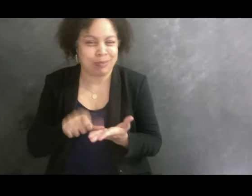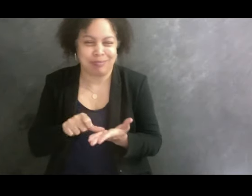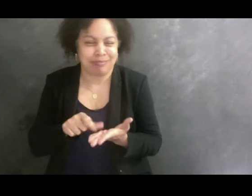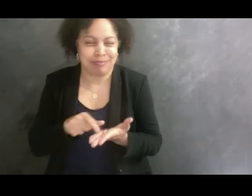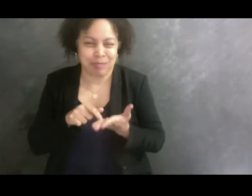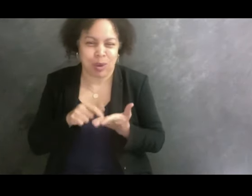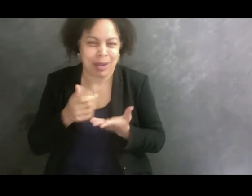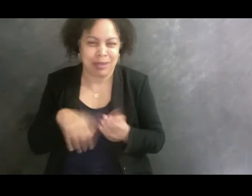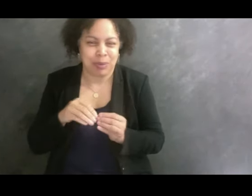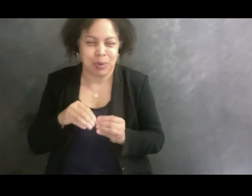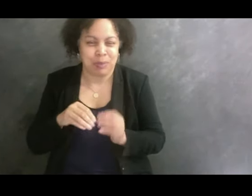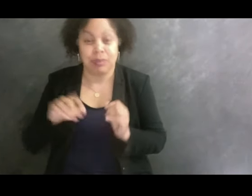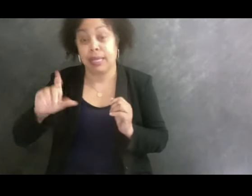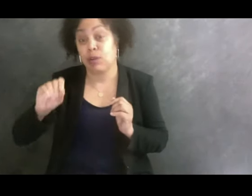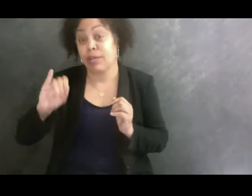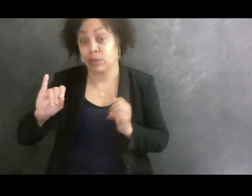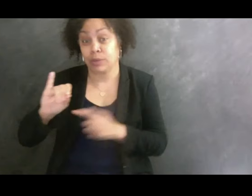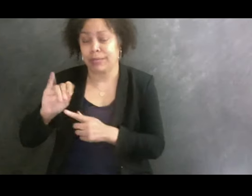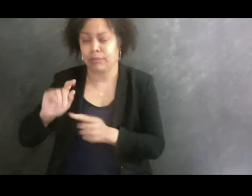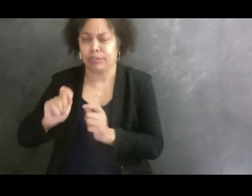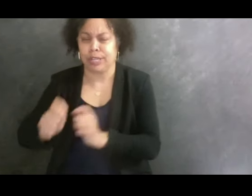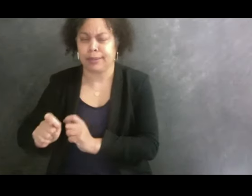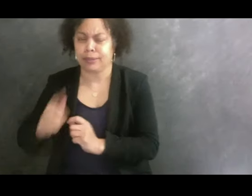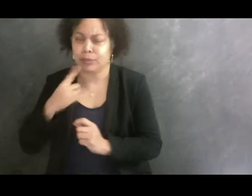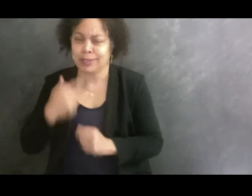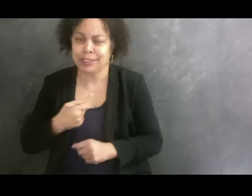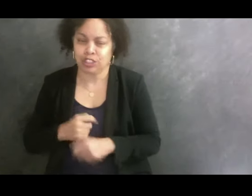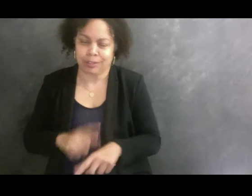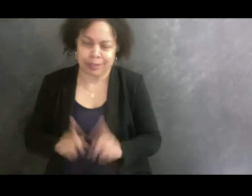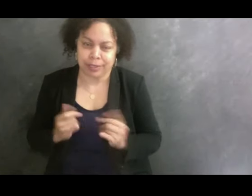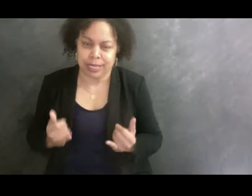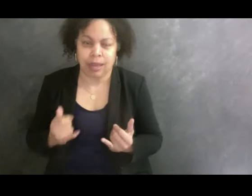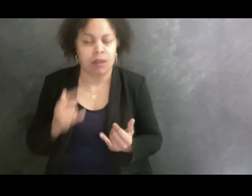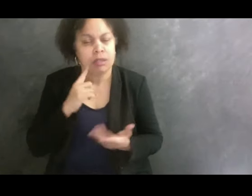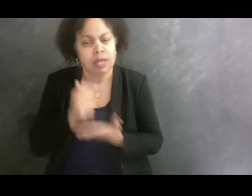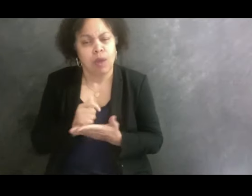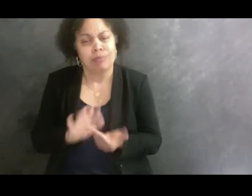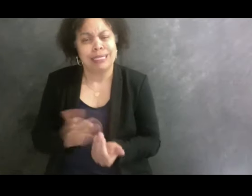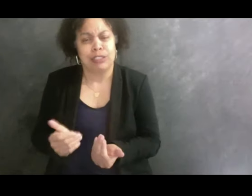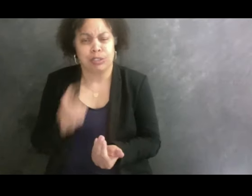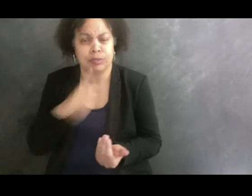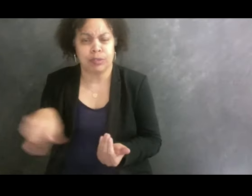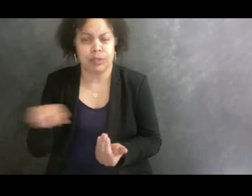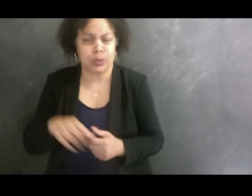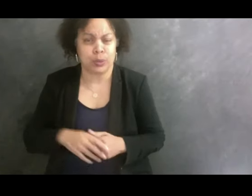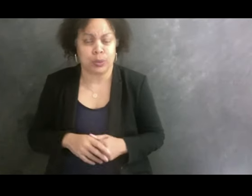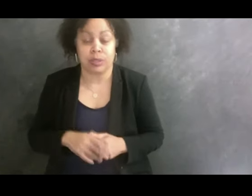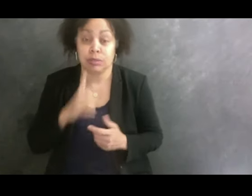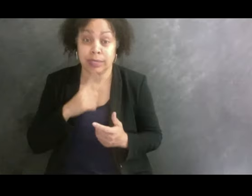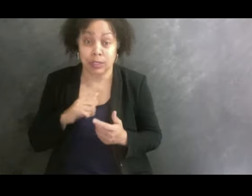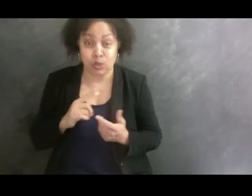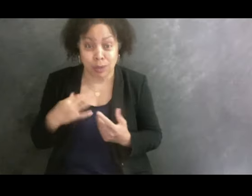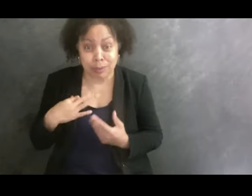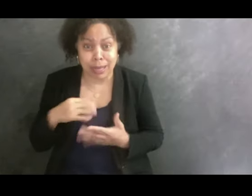letter of inquiry round this year are really with the goal of making this an easier experience for artists. We know it's a lot of work